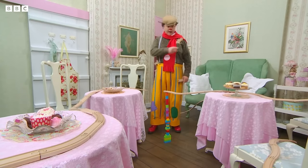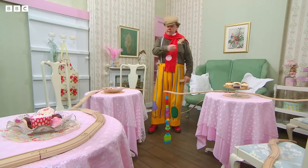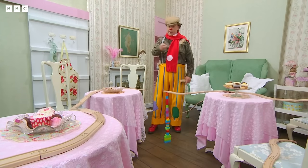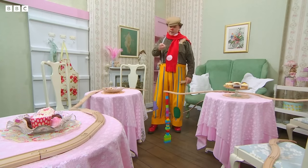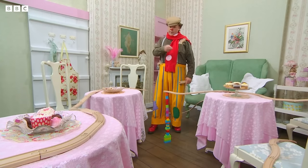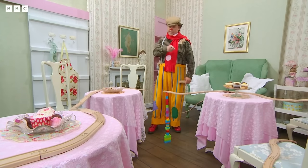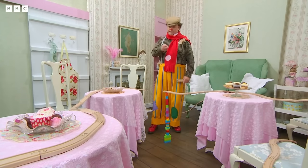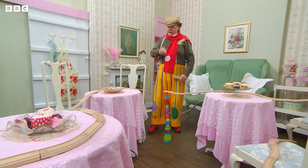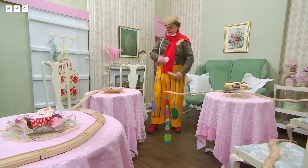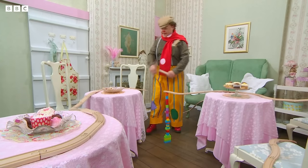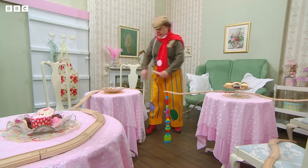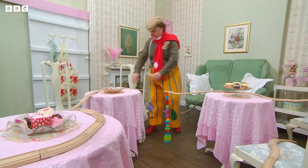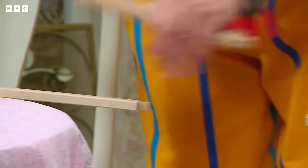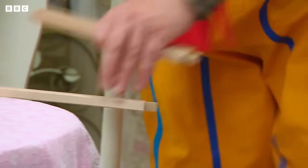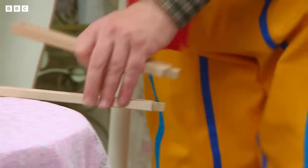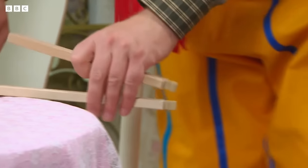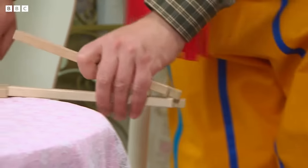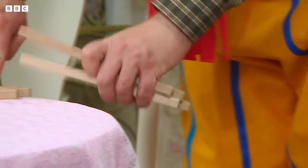won't like all this mess, you know.